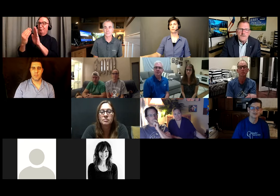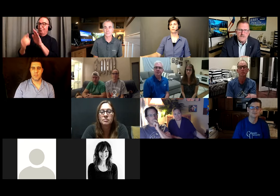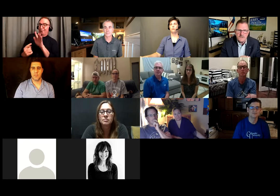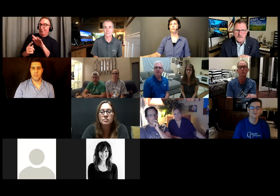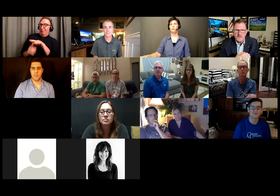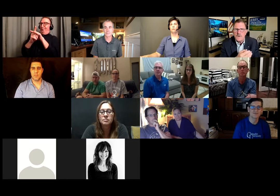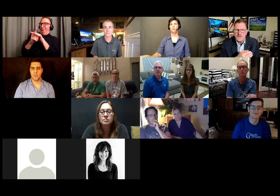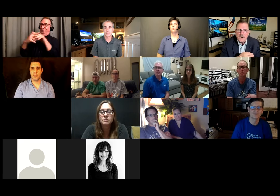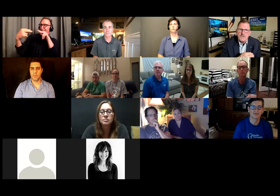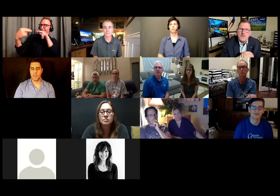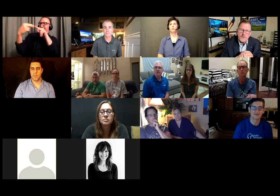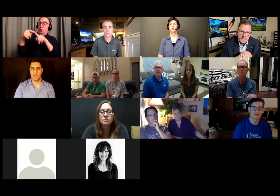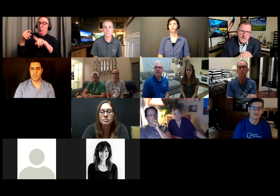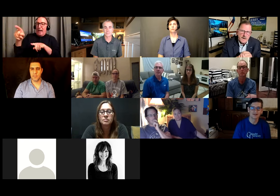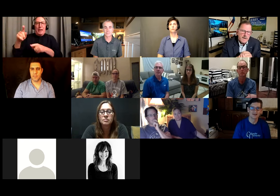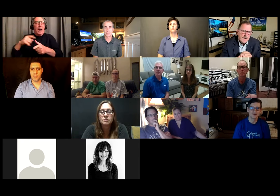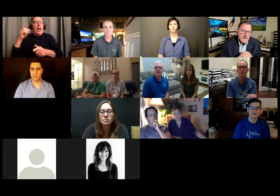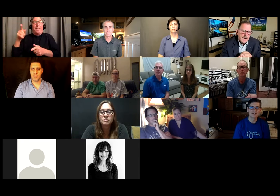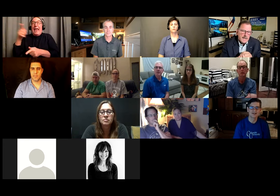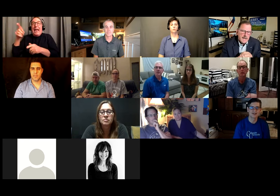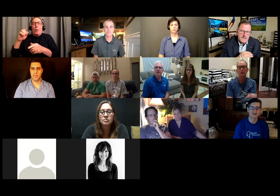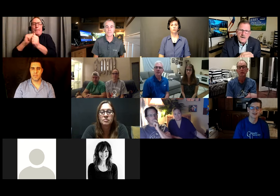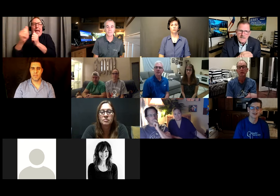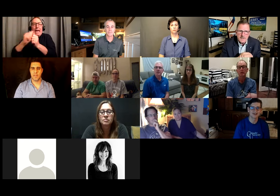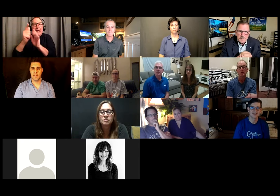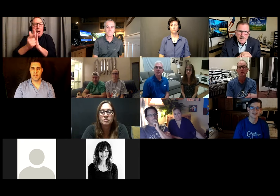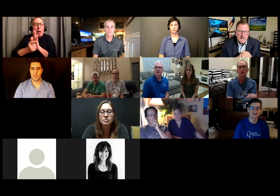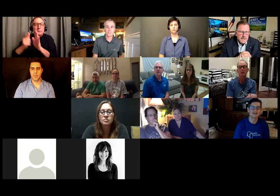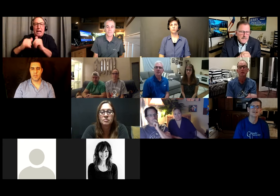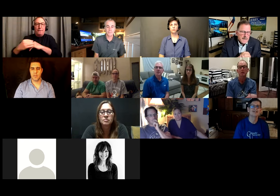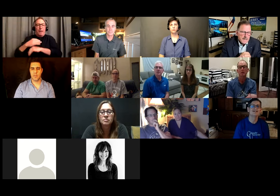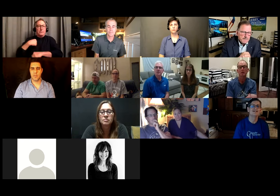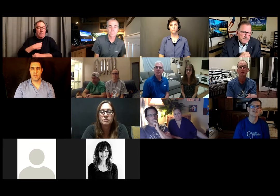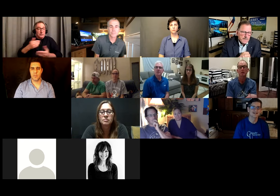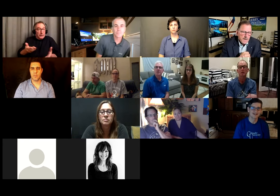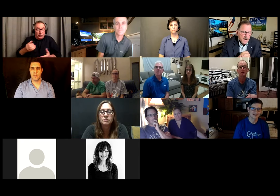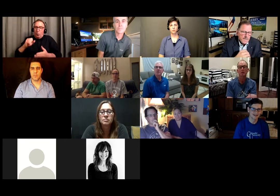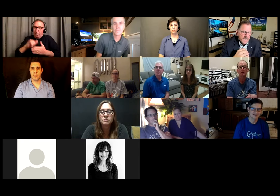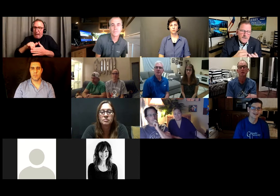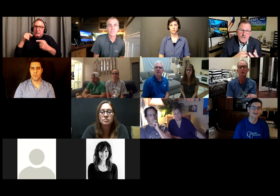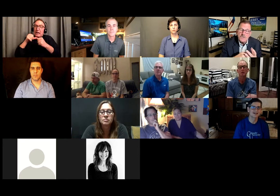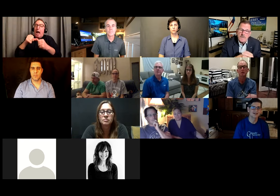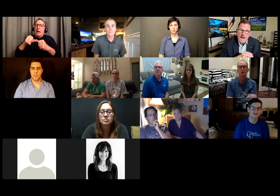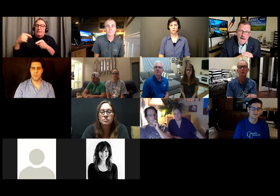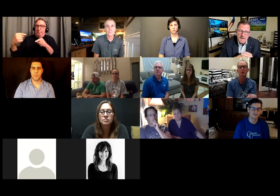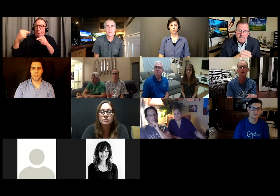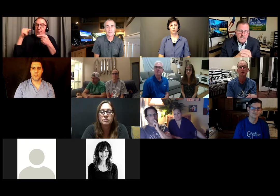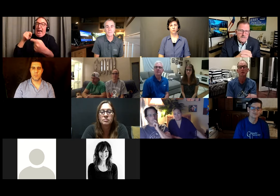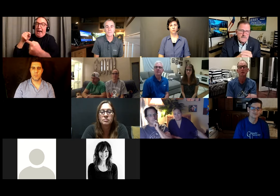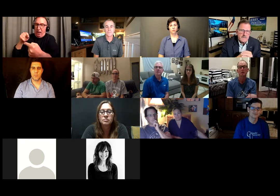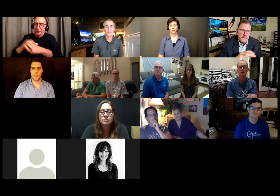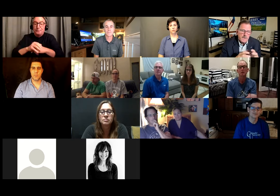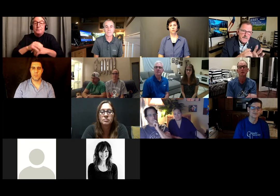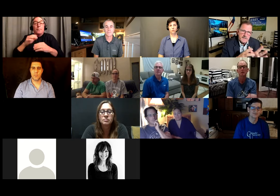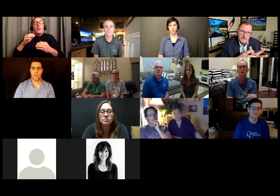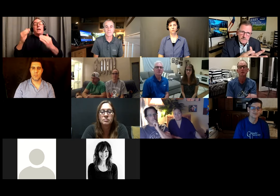have new legislation that's going to change what we do here. And that's a constant battle. The issues that we have in